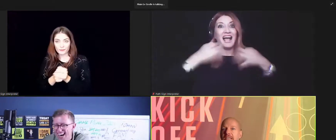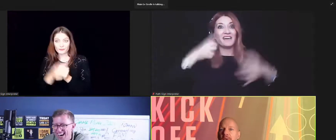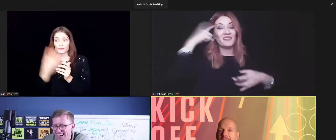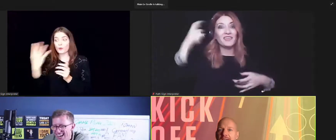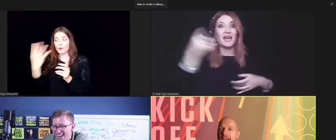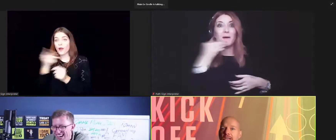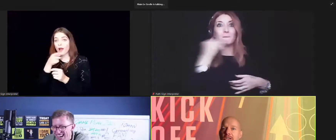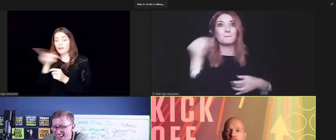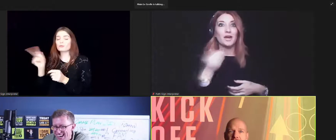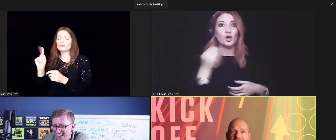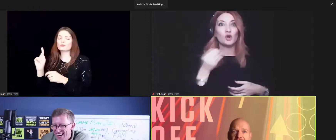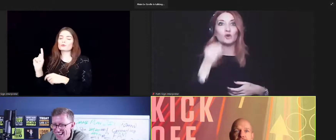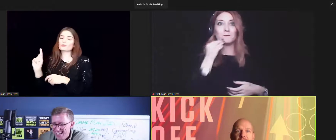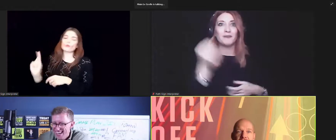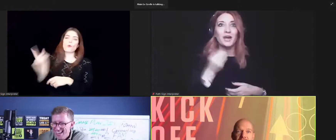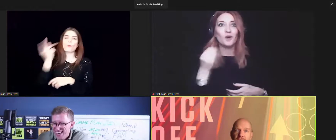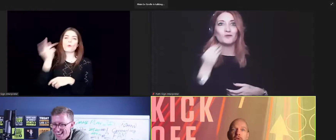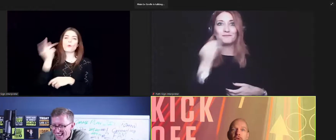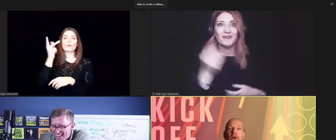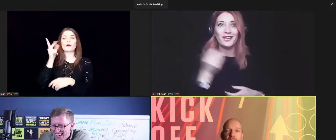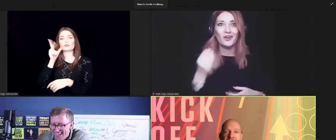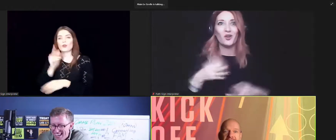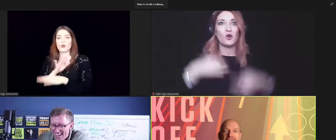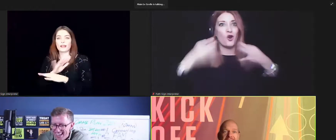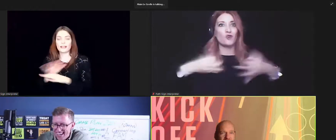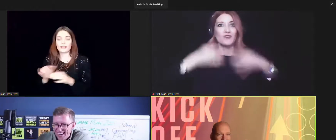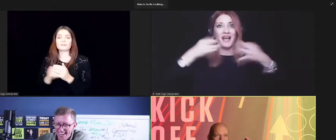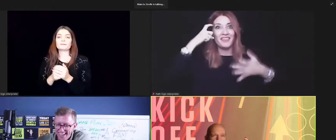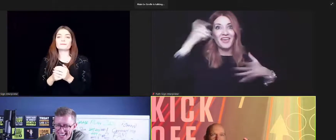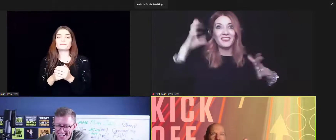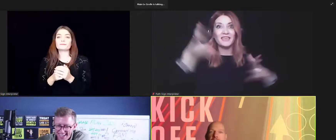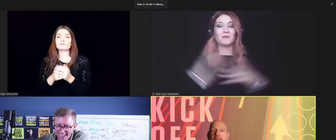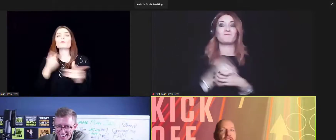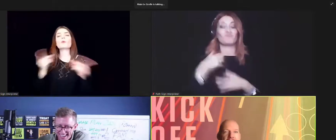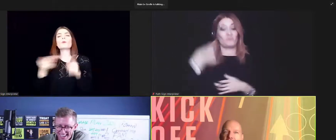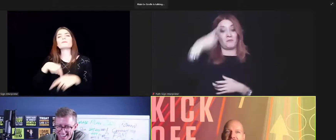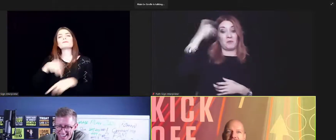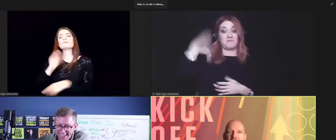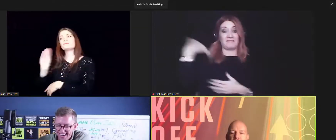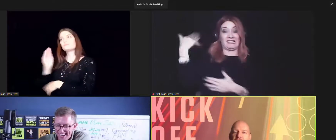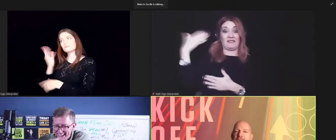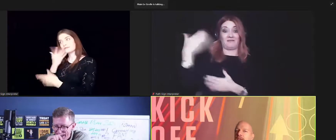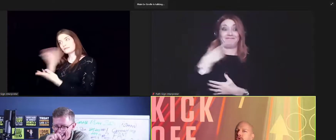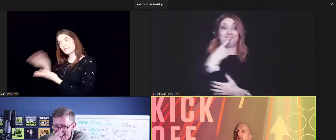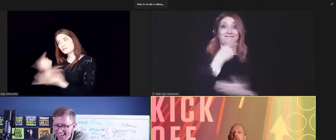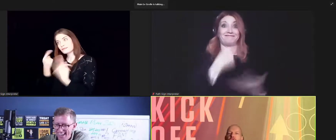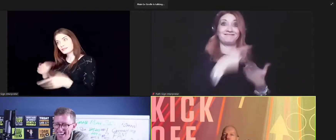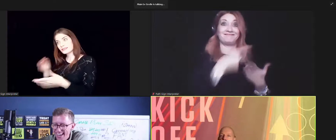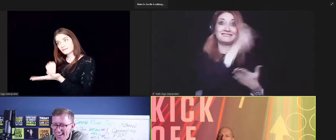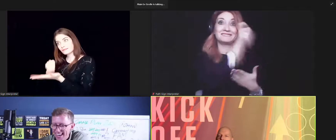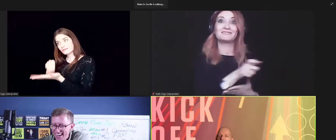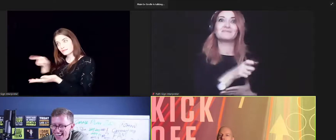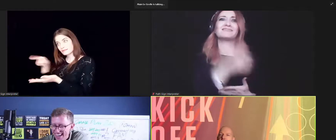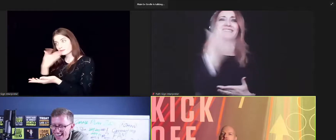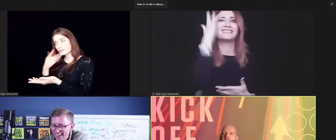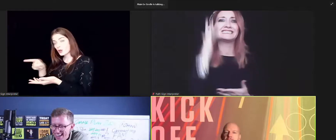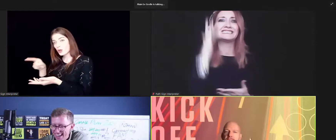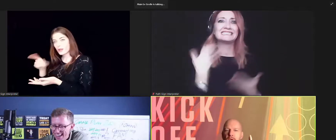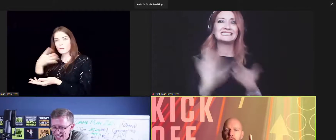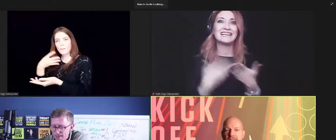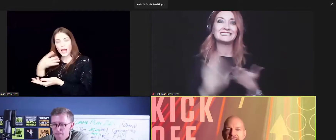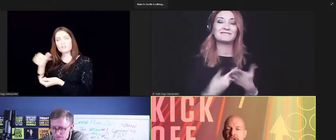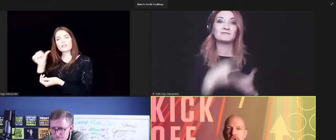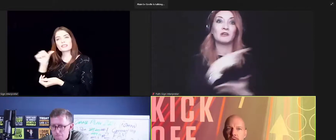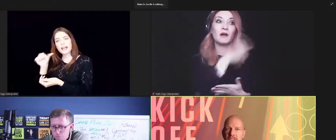Masha, Serena, Julie, Stefania, that you love me again, just a little bit, because I'm getting afraid. You were just tremendous.